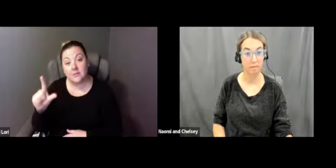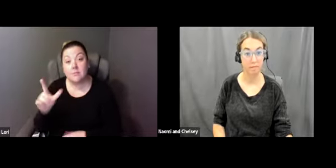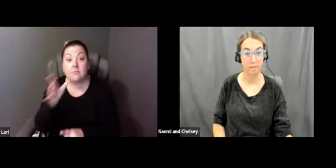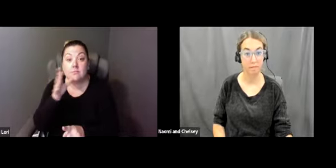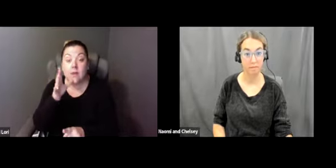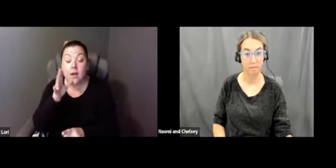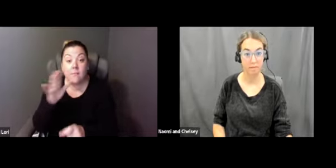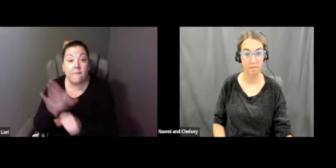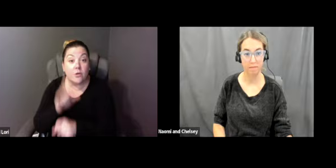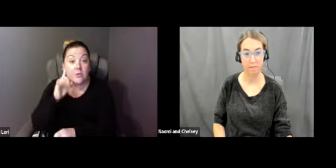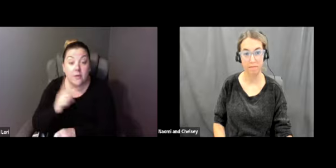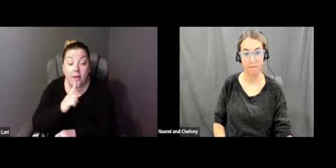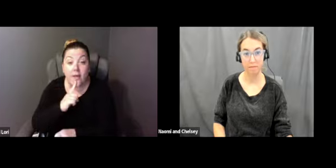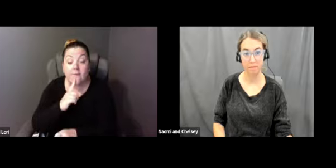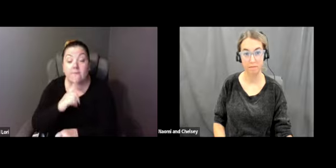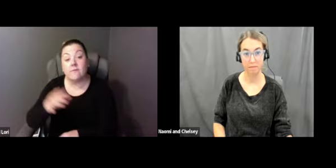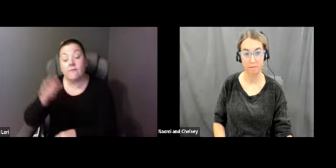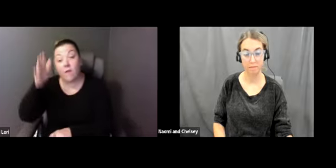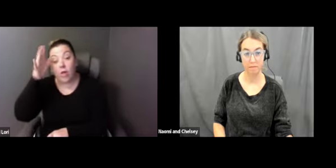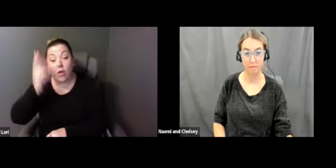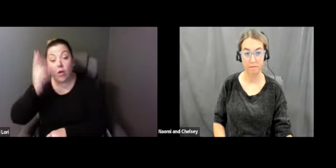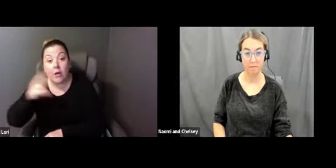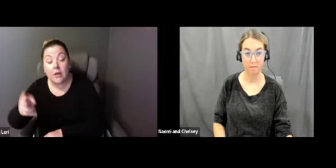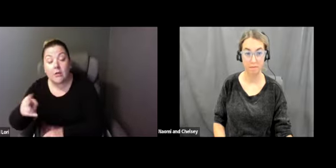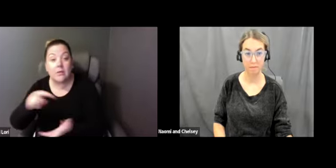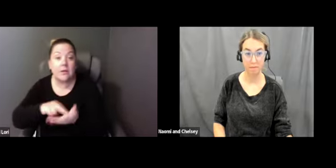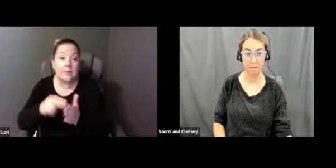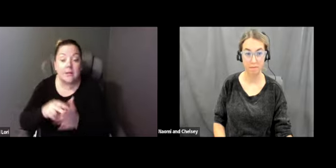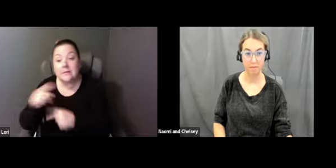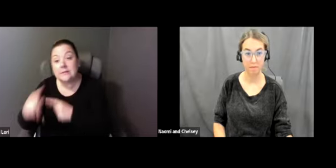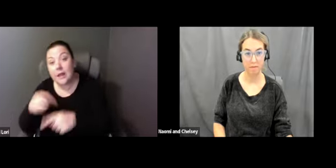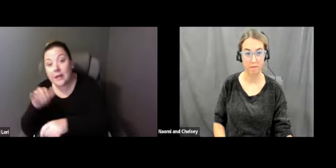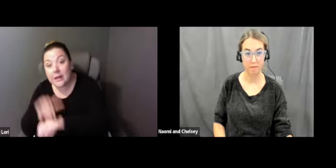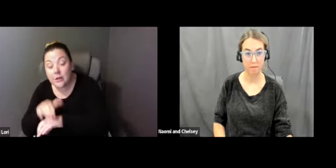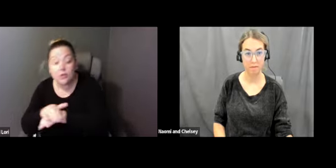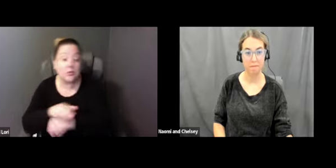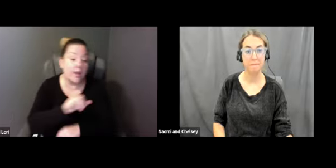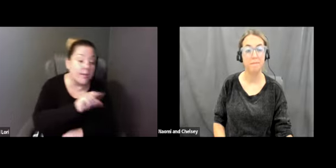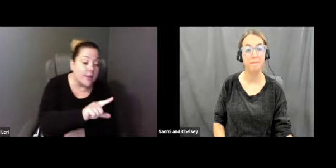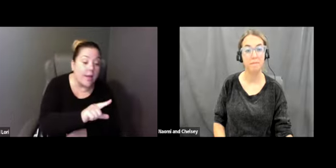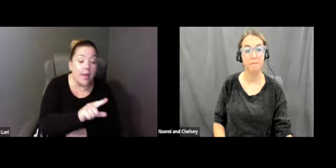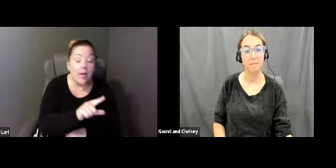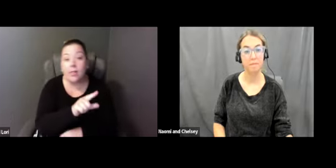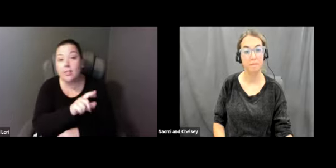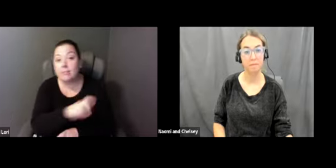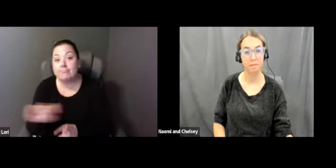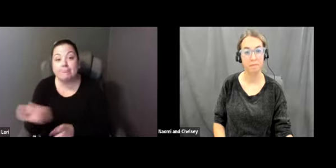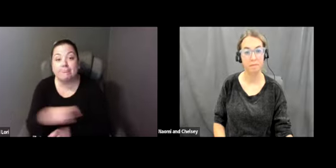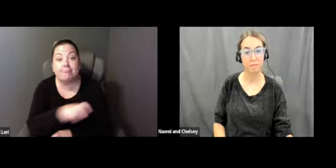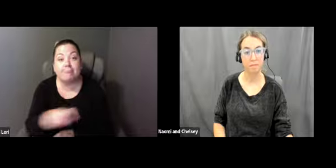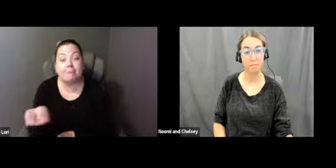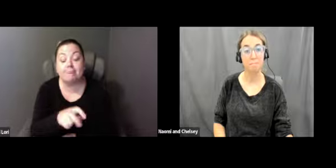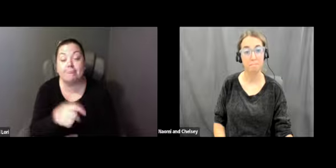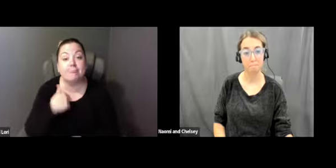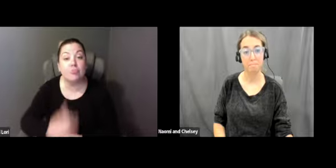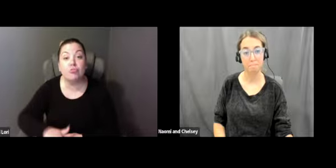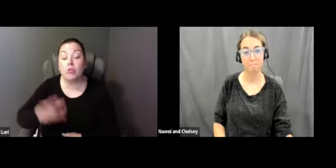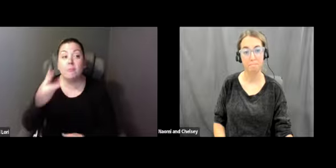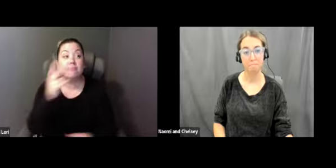deaf and my dad being more hard of hearing. And so I was always surrounded by different languages that I never